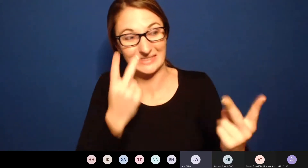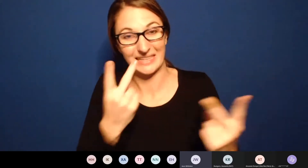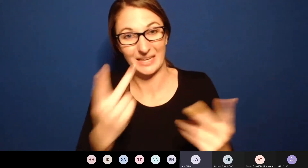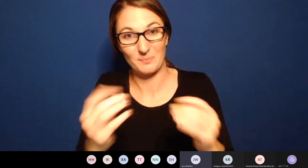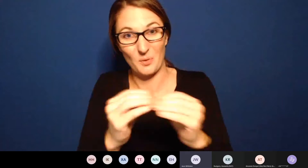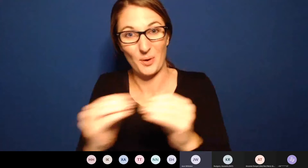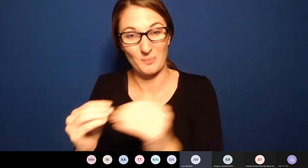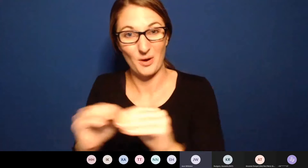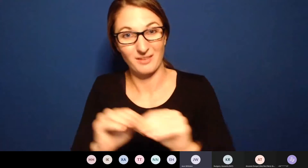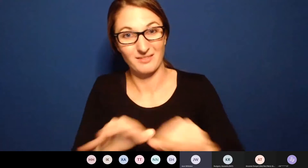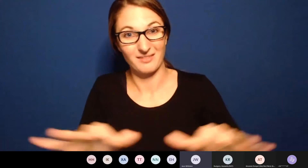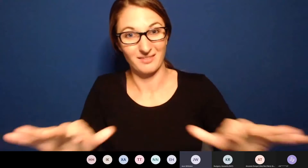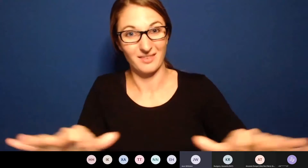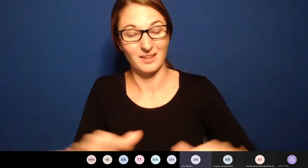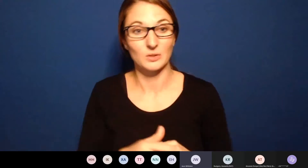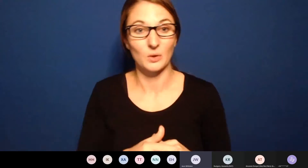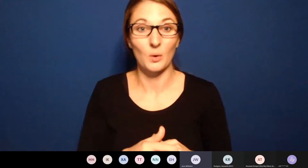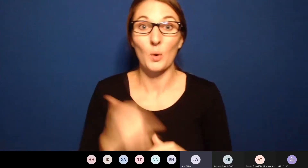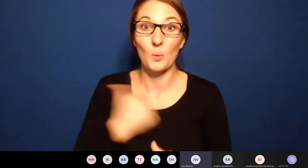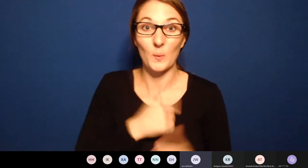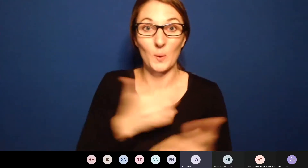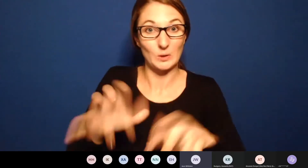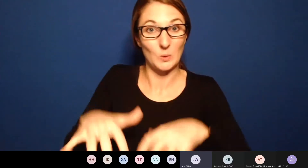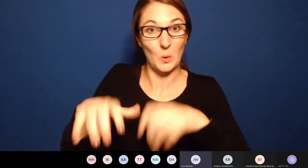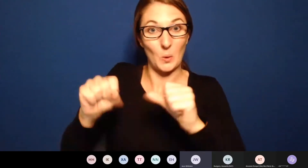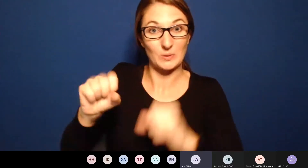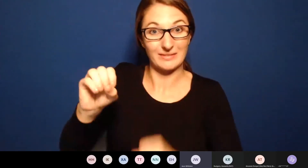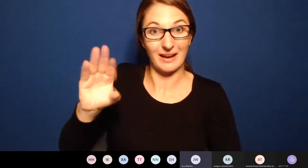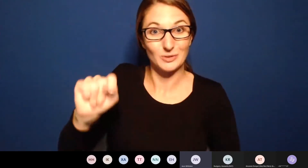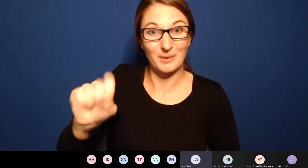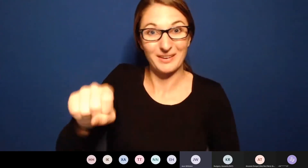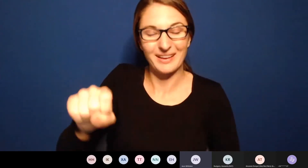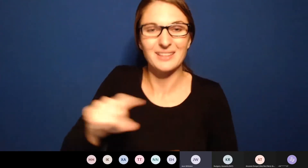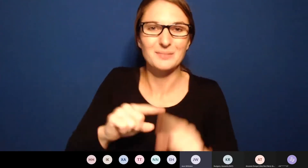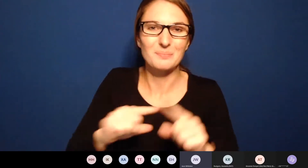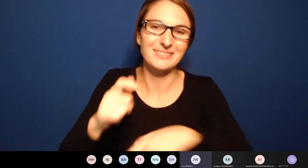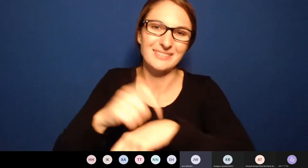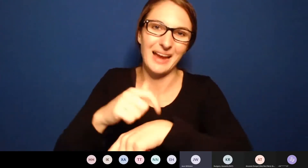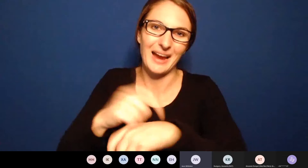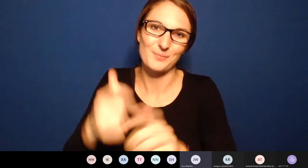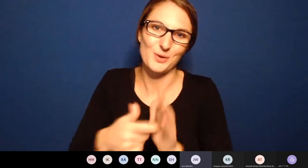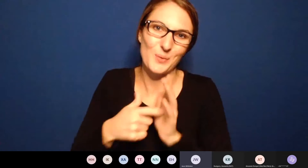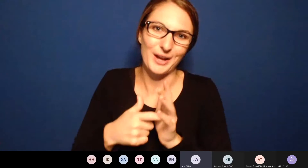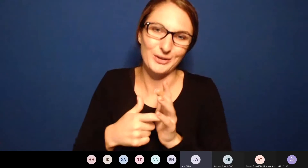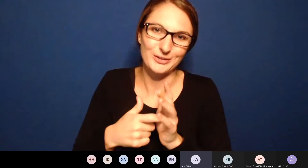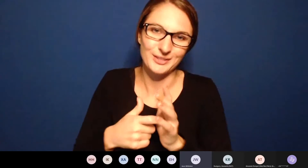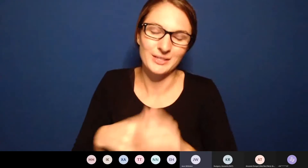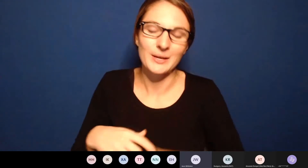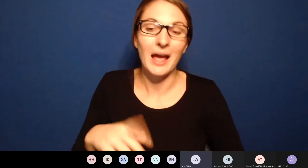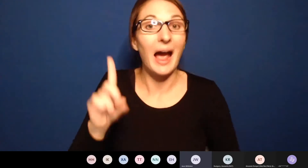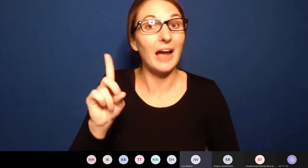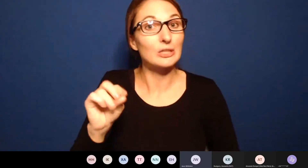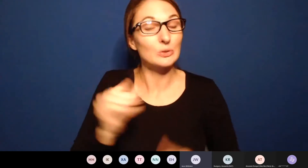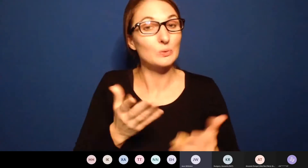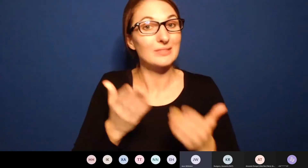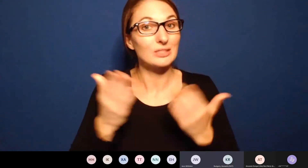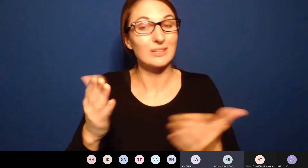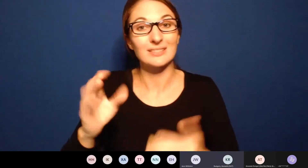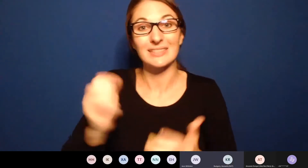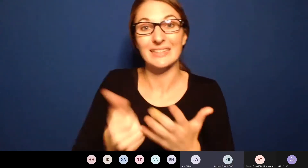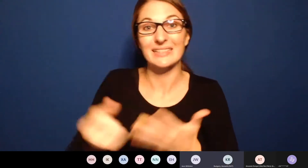as much as we want to do something for October, it does take time. So I'm going to suggest that the executive committee